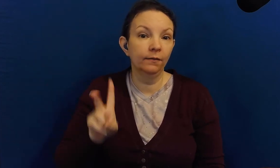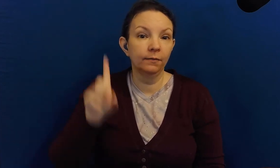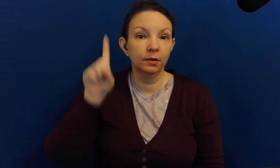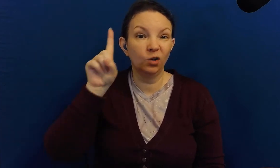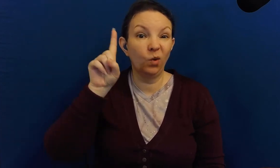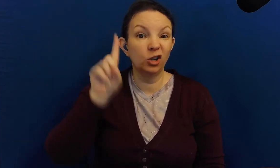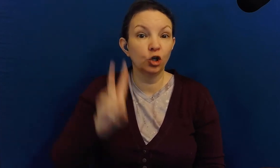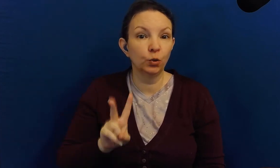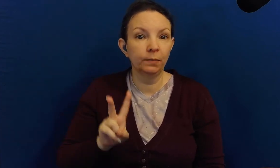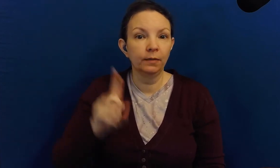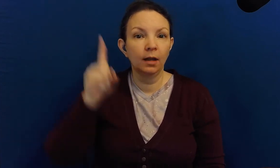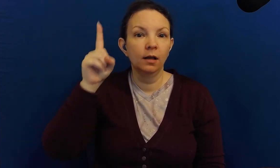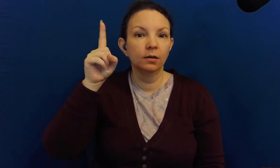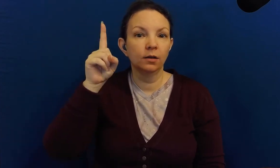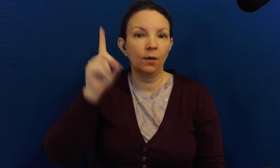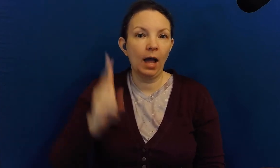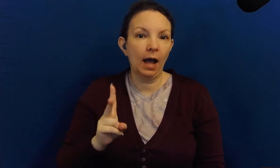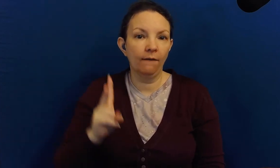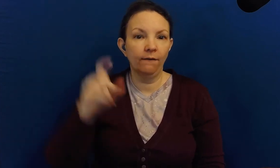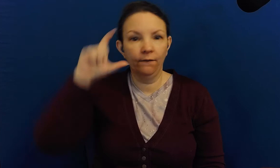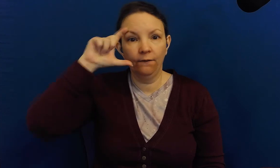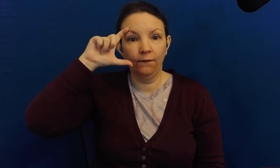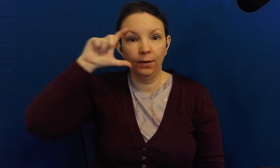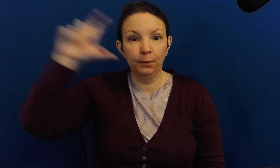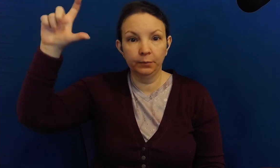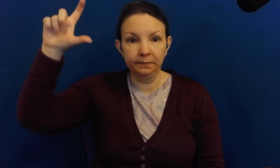So 1/2. So half a moon.